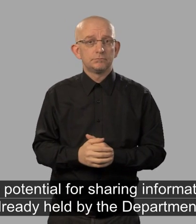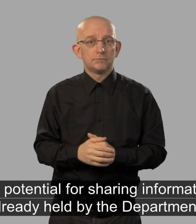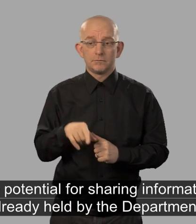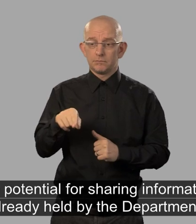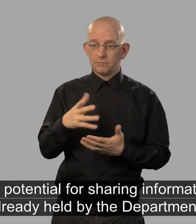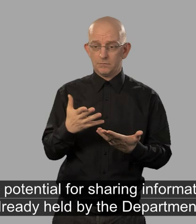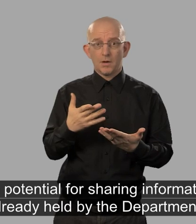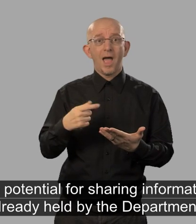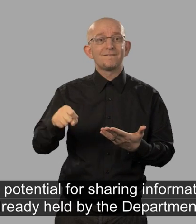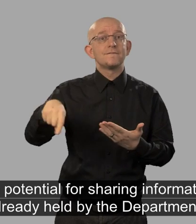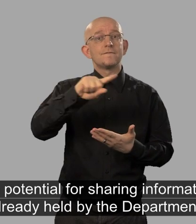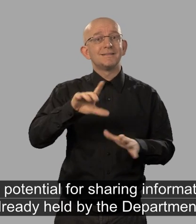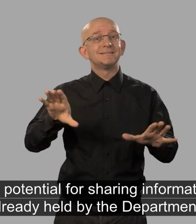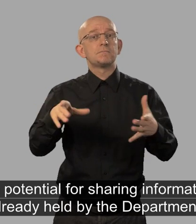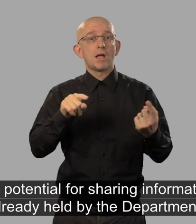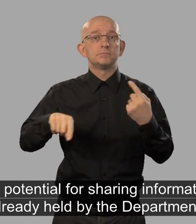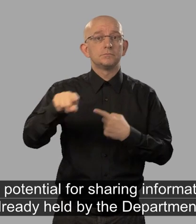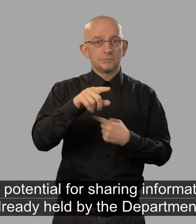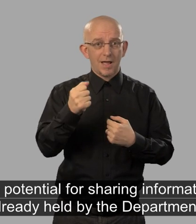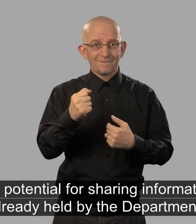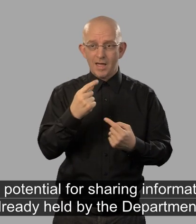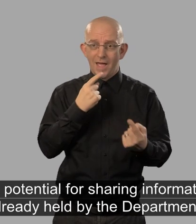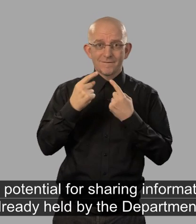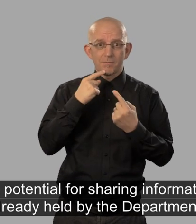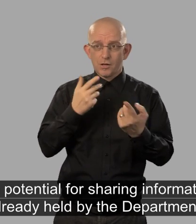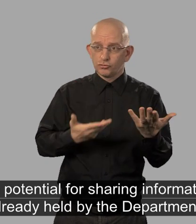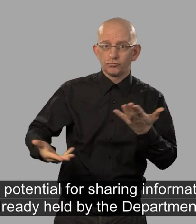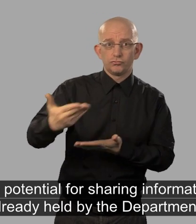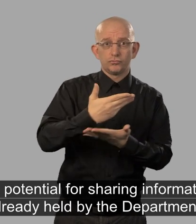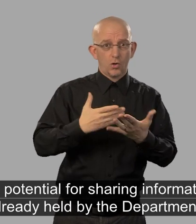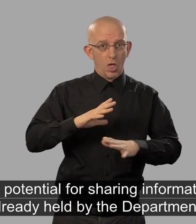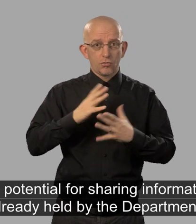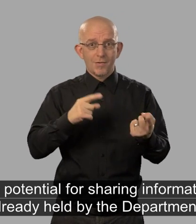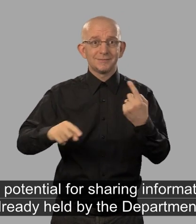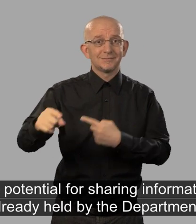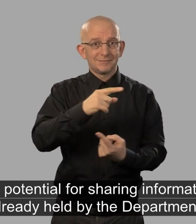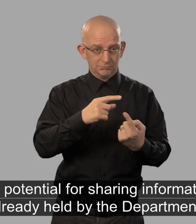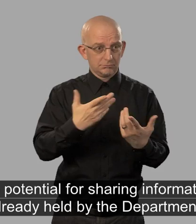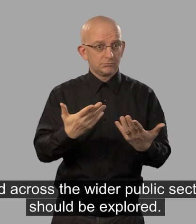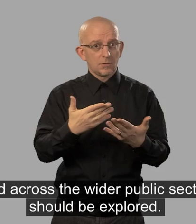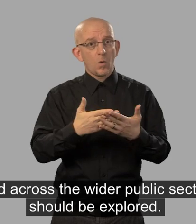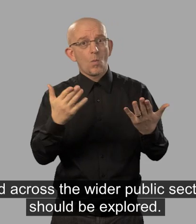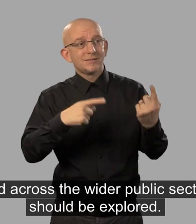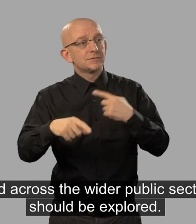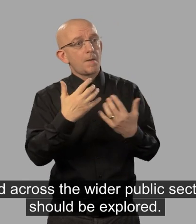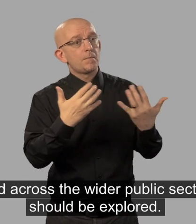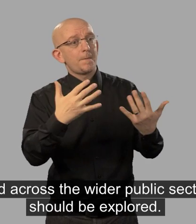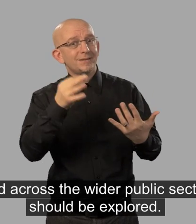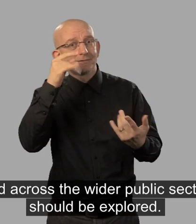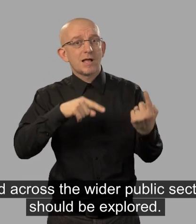The potential for sharing information already held by the department and across the wider public sector should be